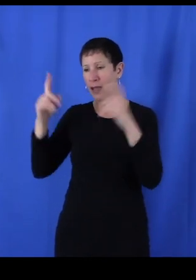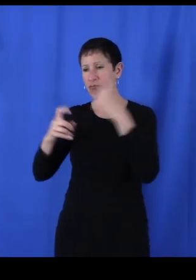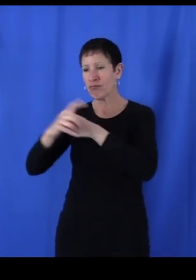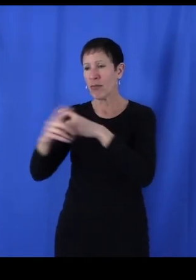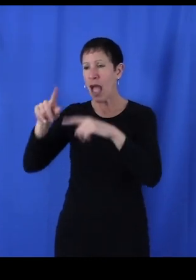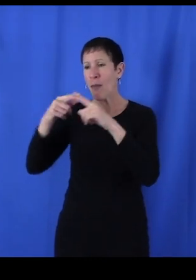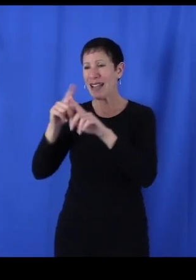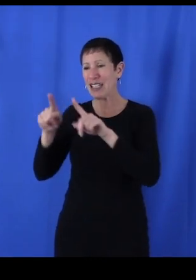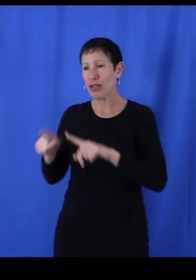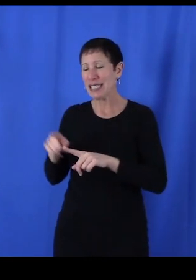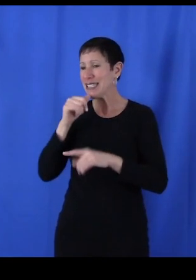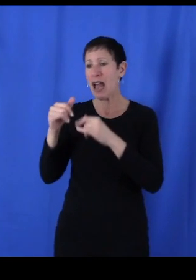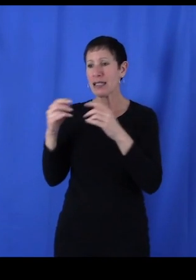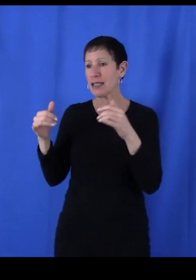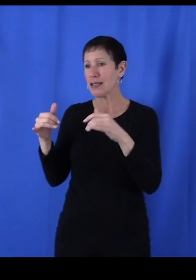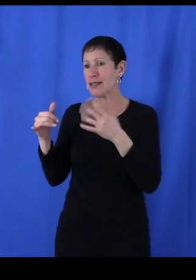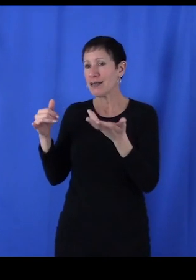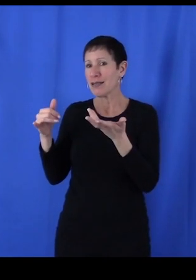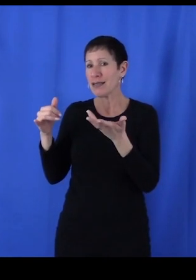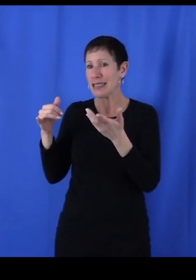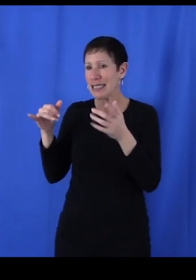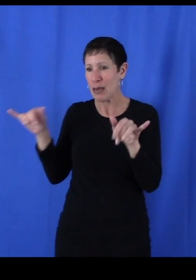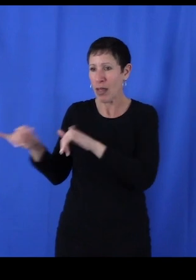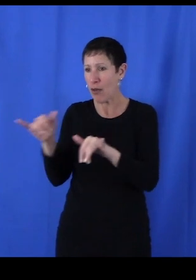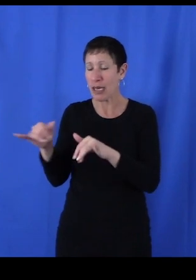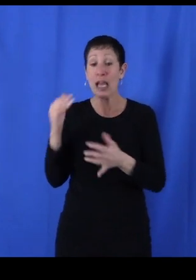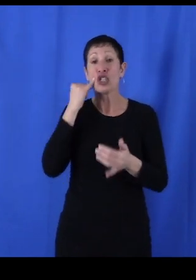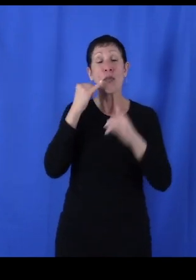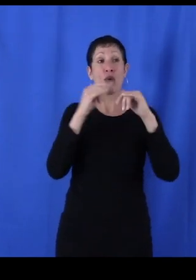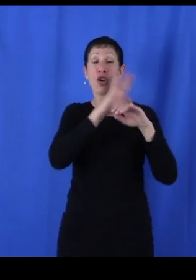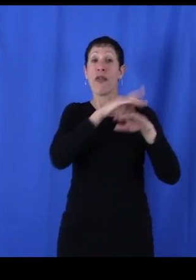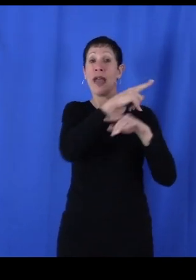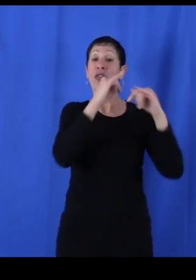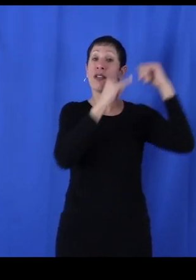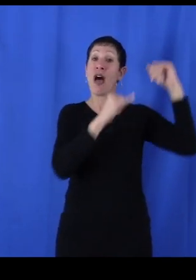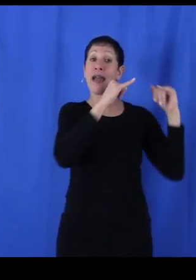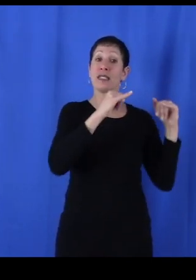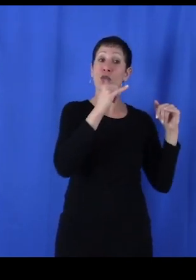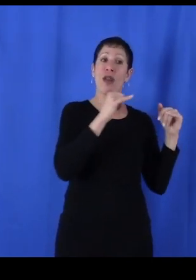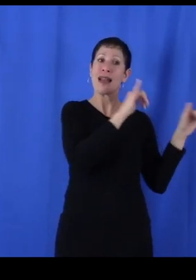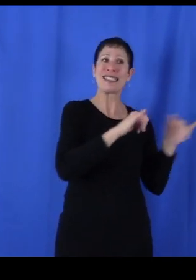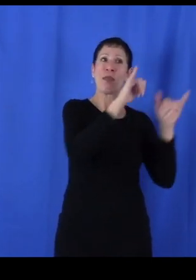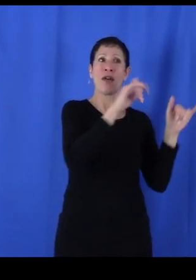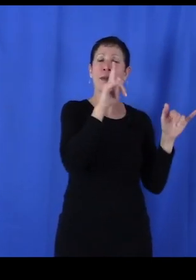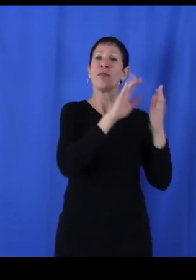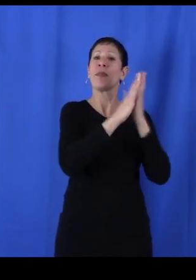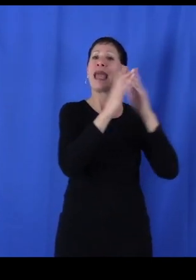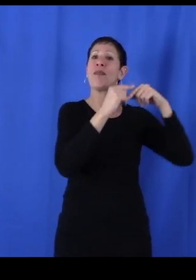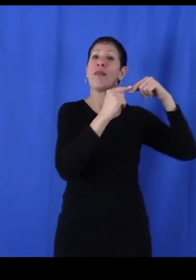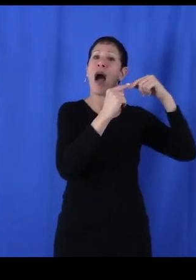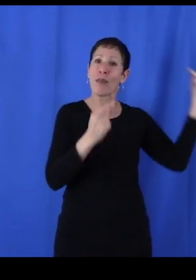What if these lines weren't similarity, but opposites, right? This is how electricity works,